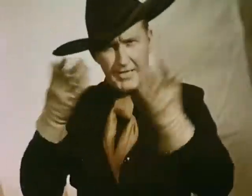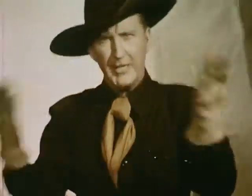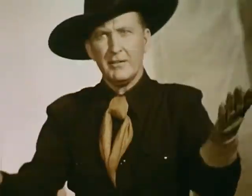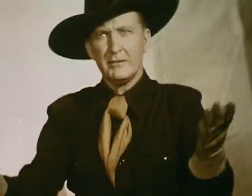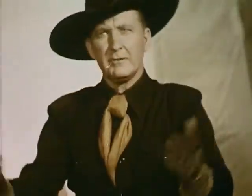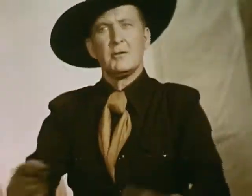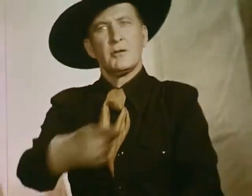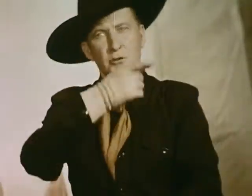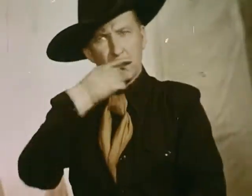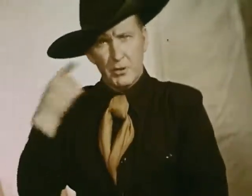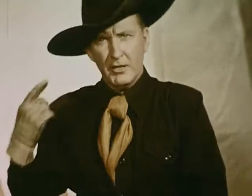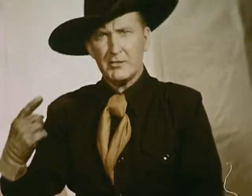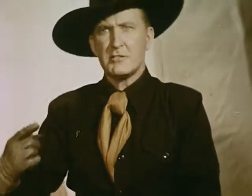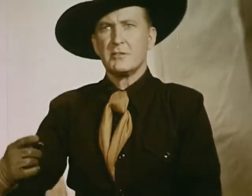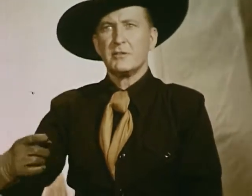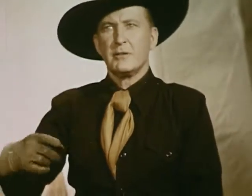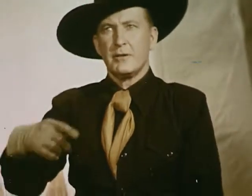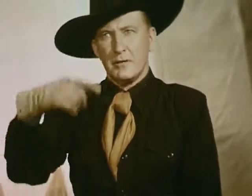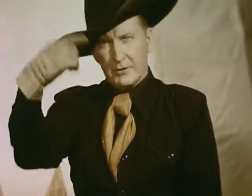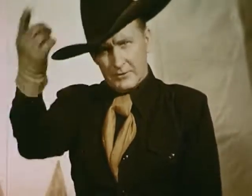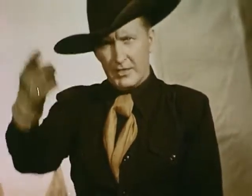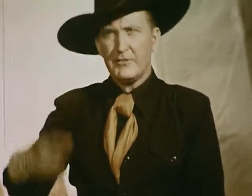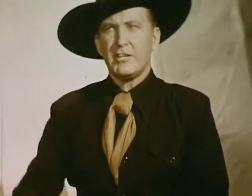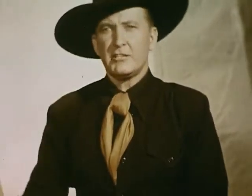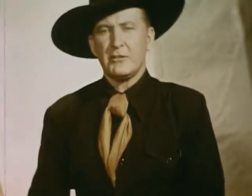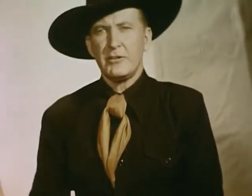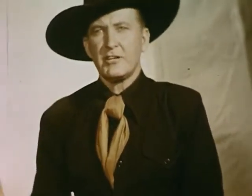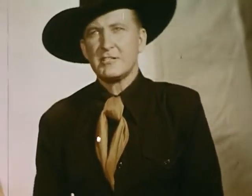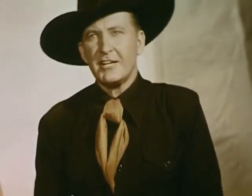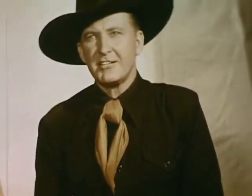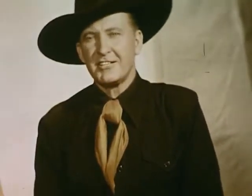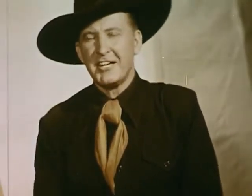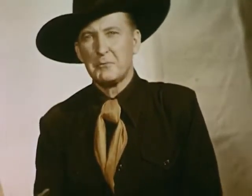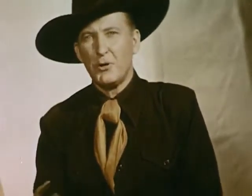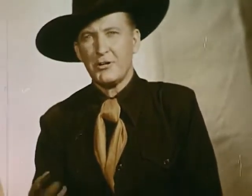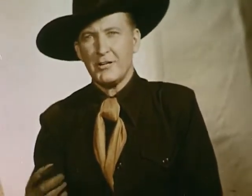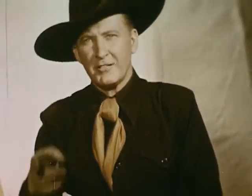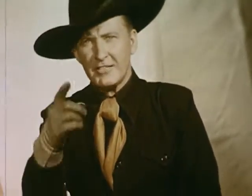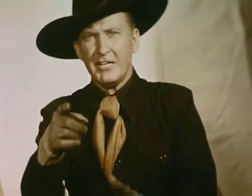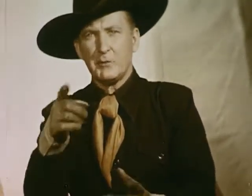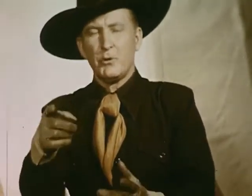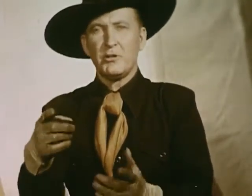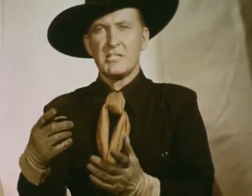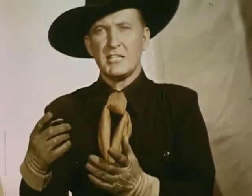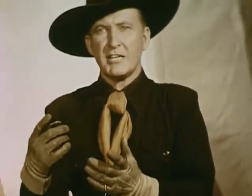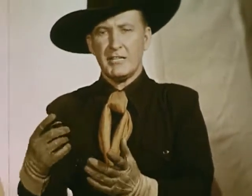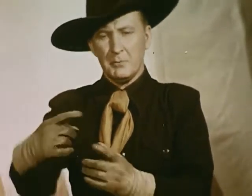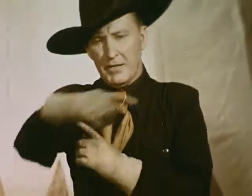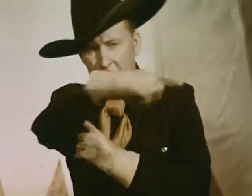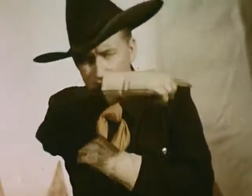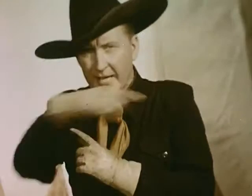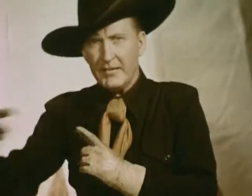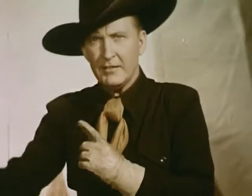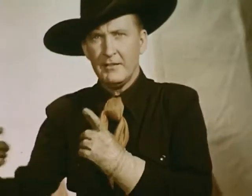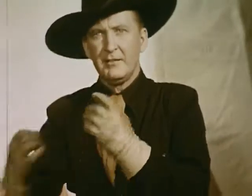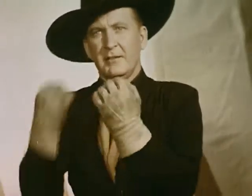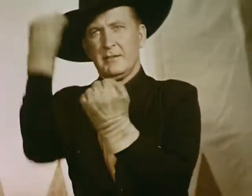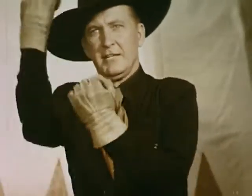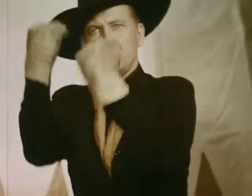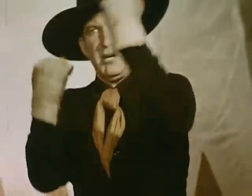Today, the Bloods, they live in that country, the other side of the Canadian border. Now, the Canadian border is indicated by a line that has